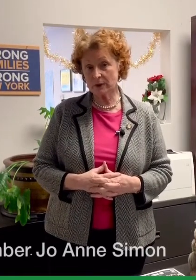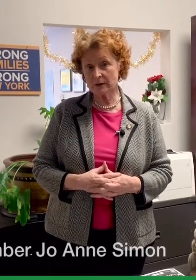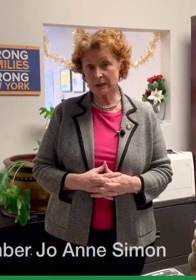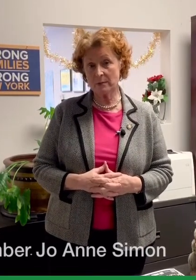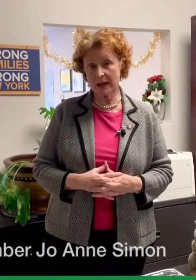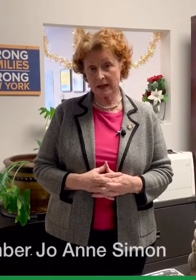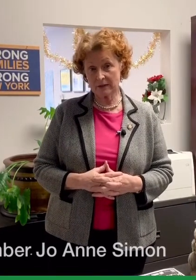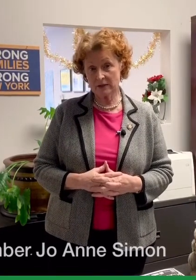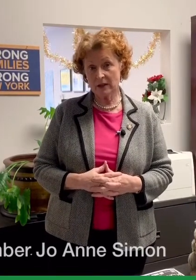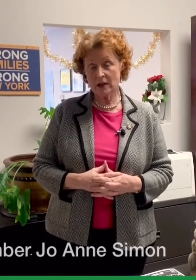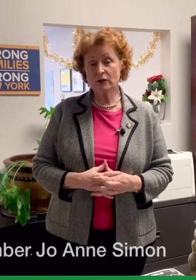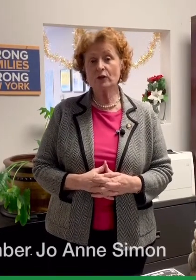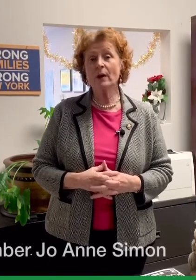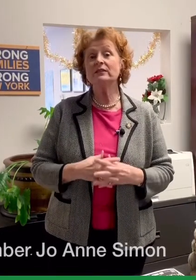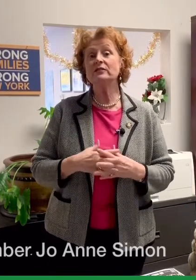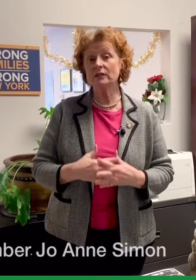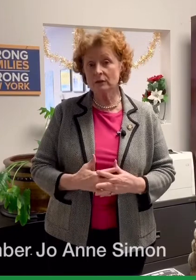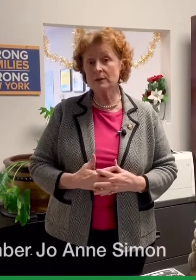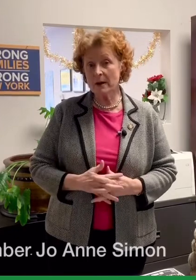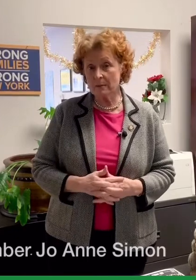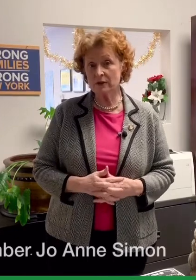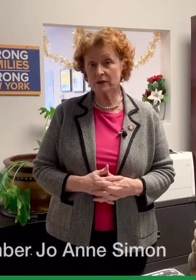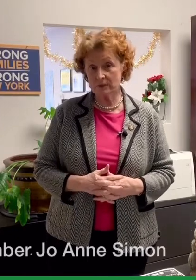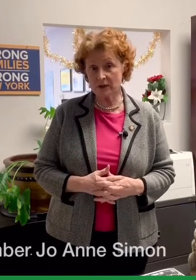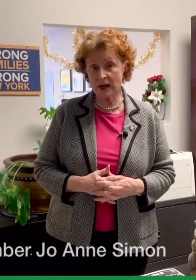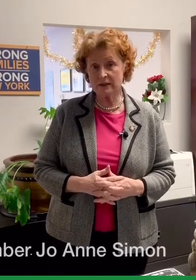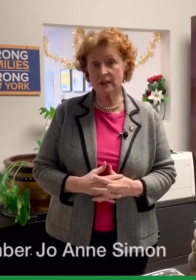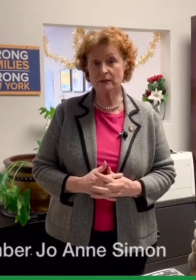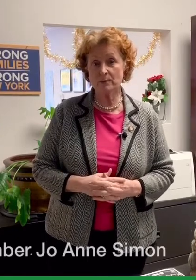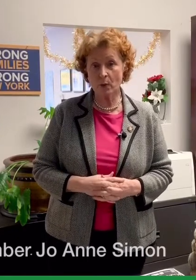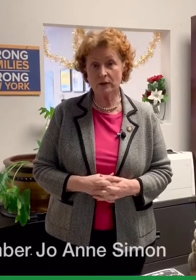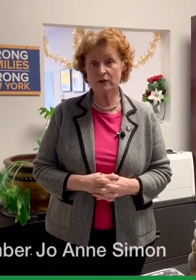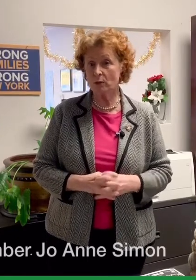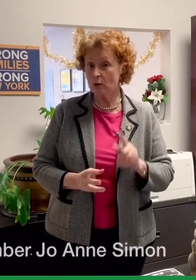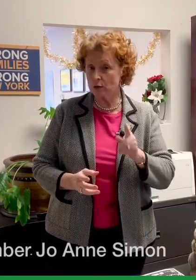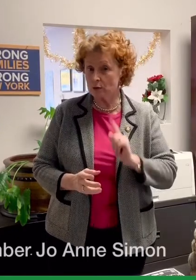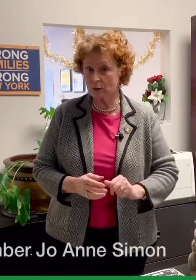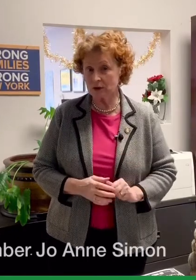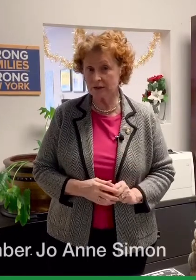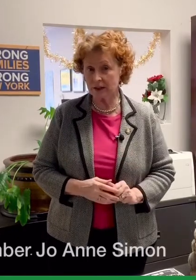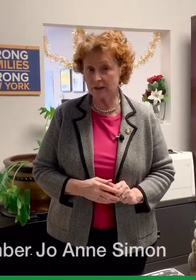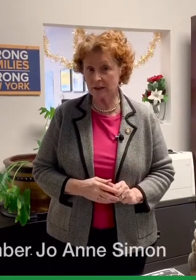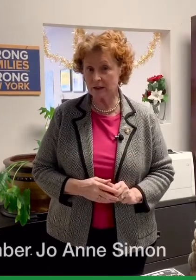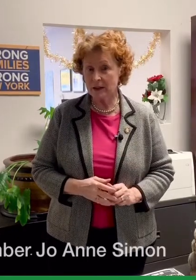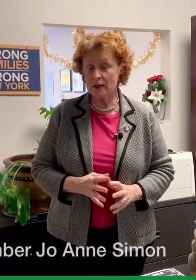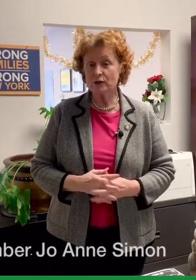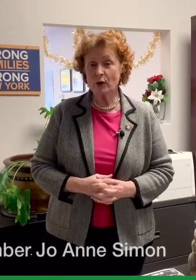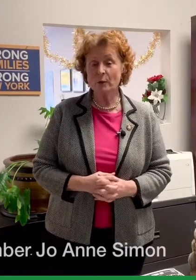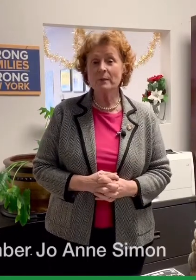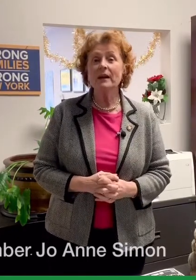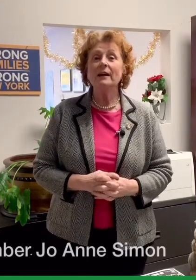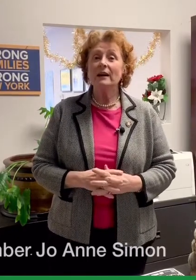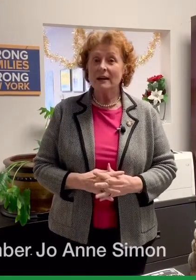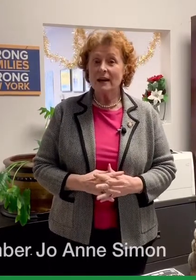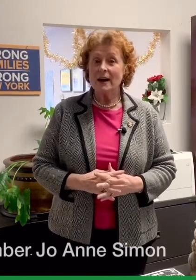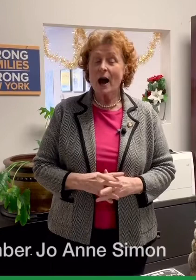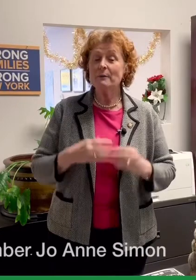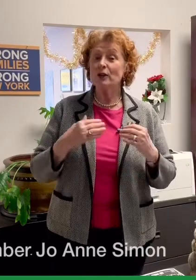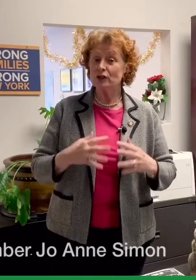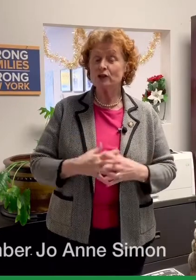the past. So I still remember some signs that are important to all you squirrels out there. So I'm going to start with